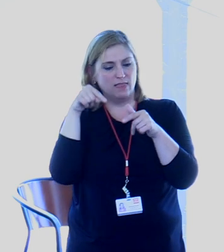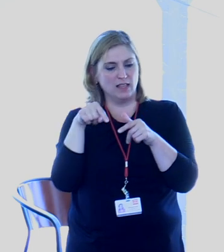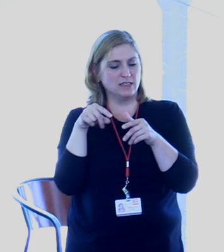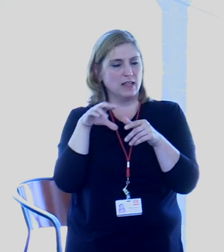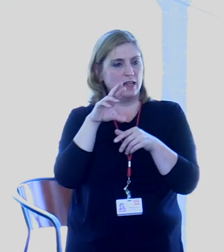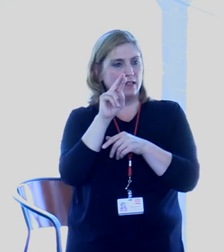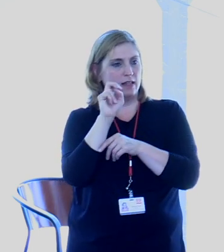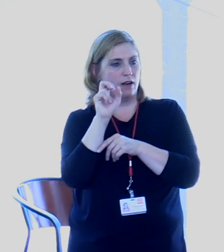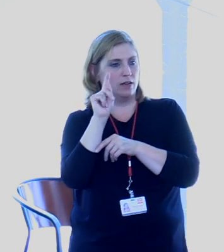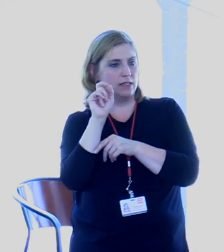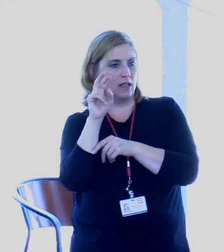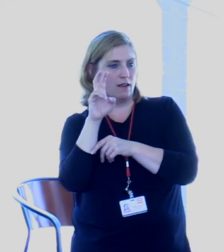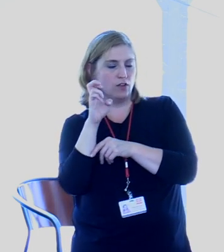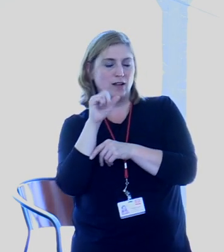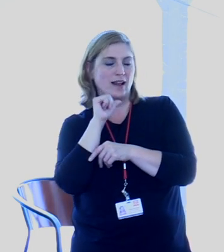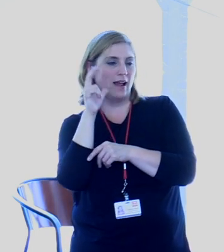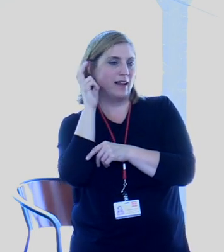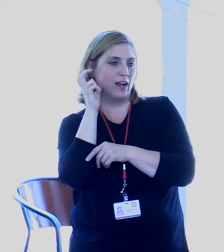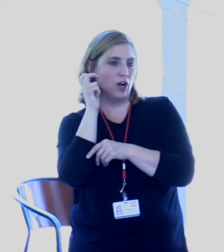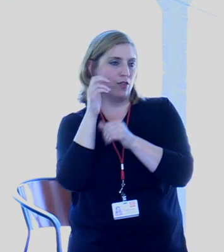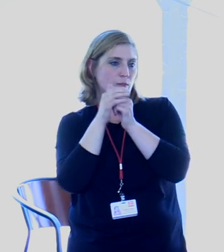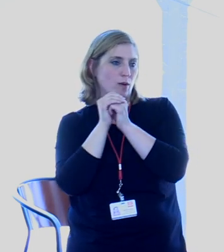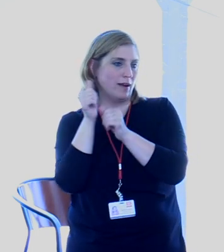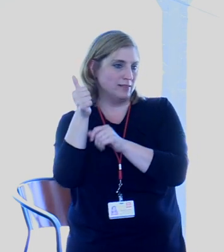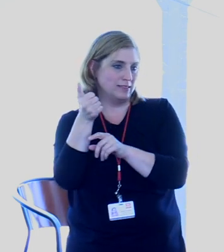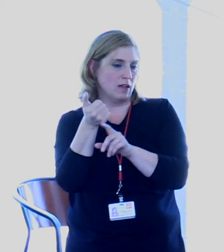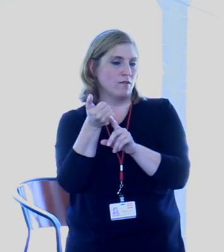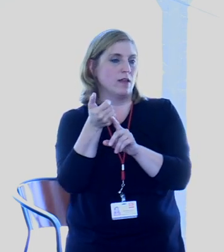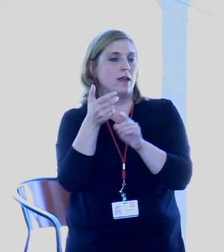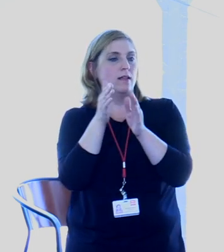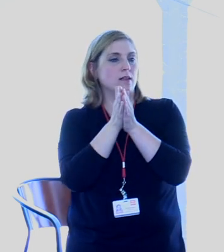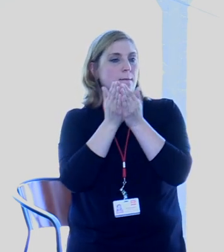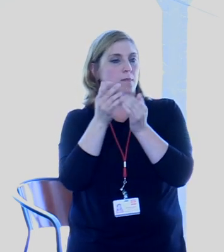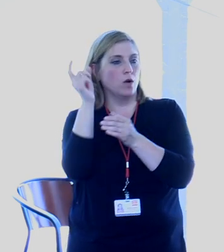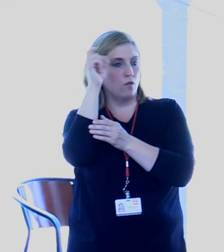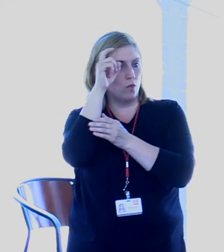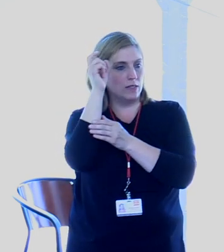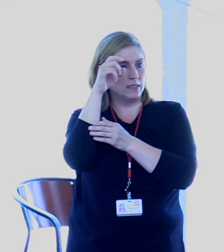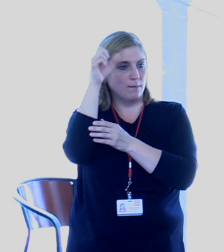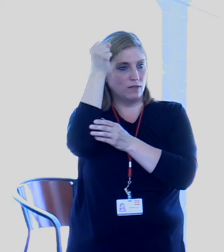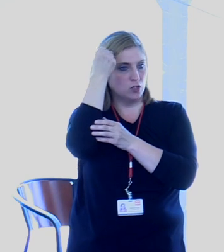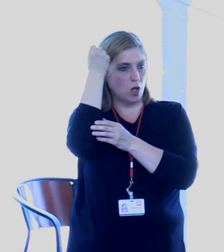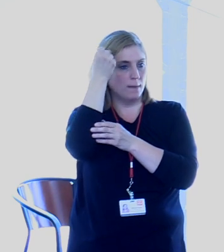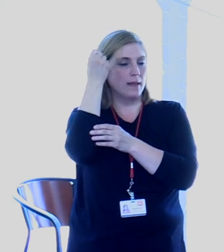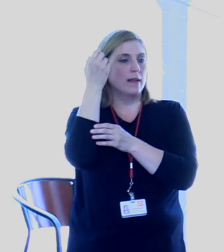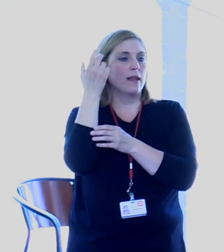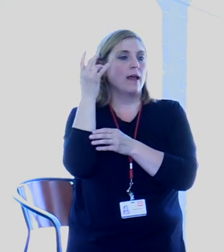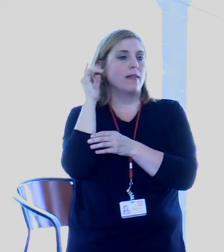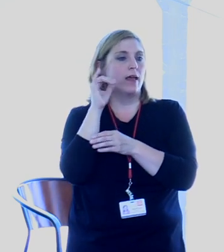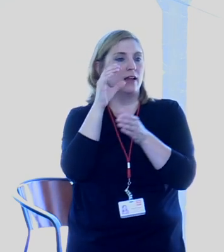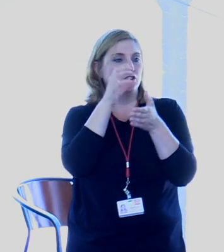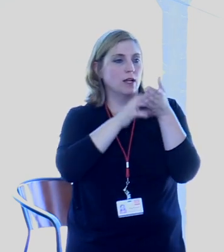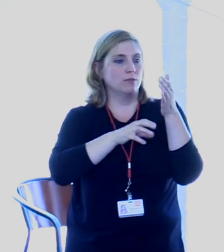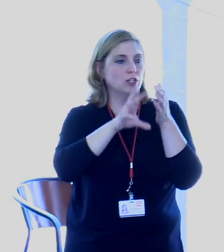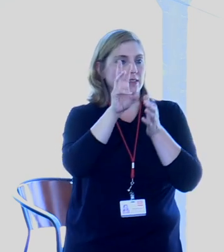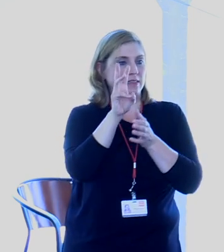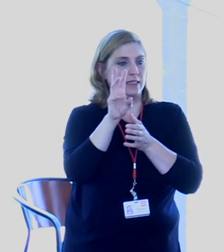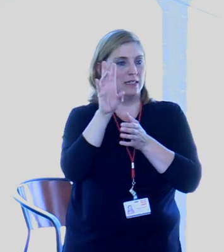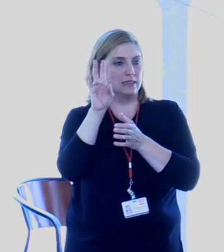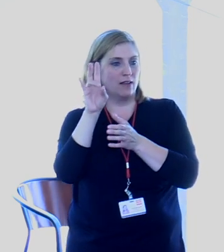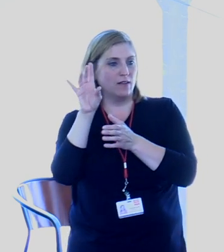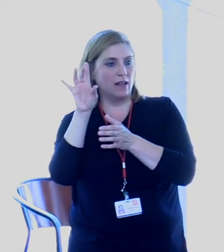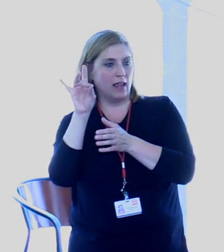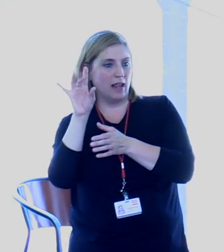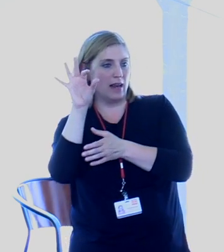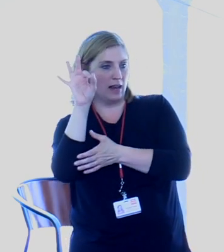narrative, we don't hear the prayer itself. In the book of the wisdom of Solomon, In chapters 6, 7, 8,